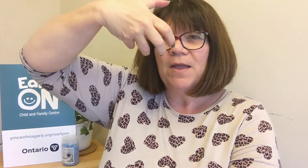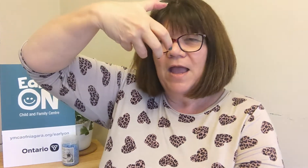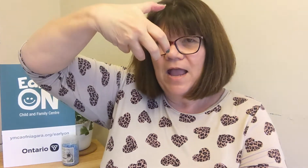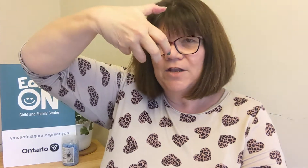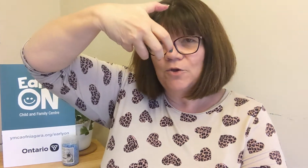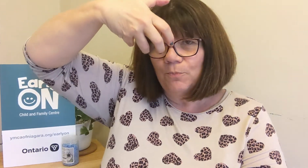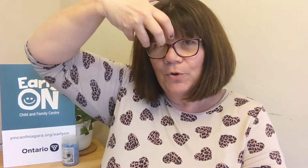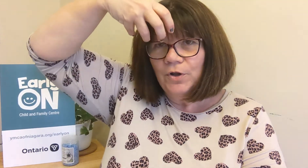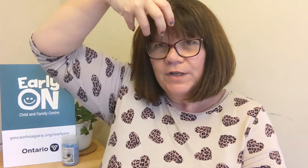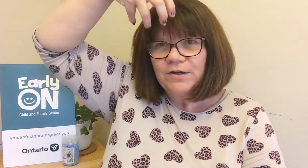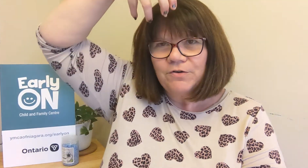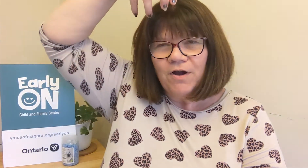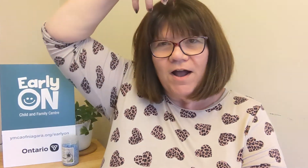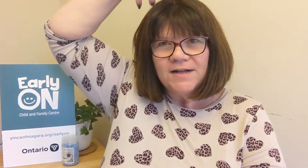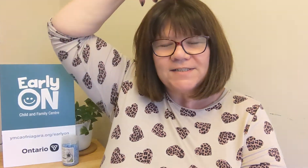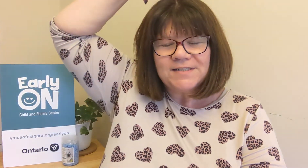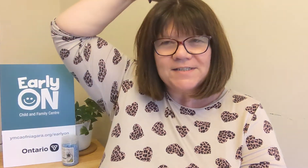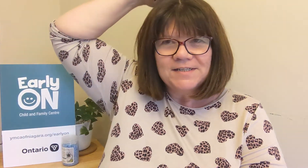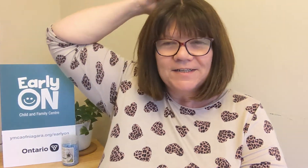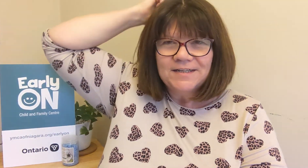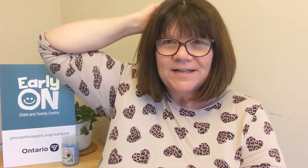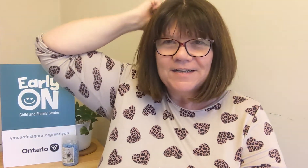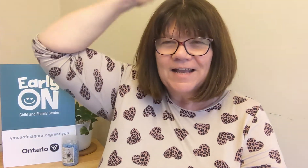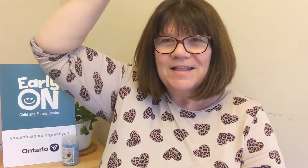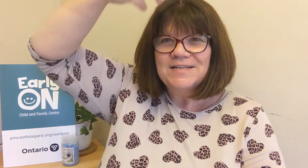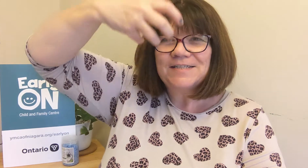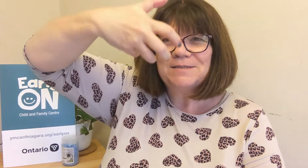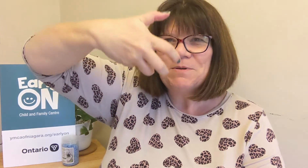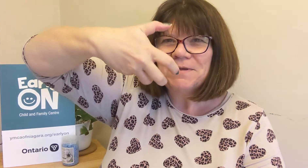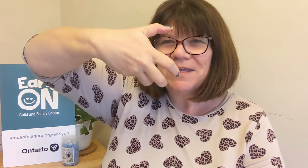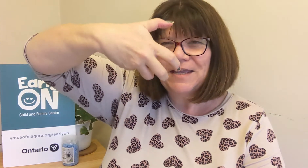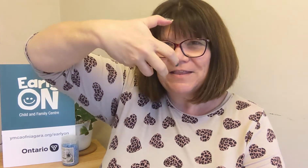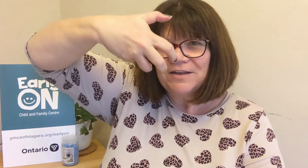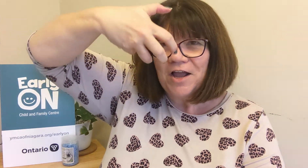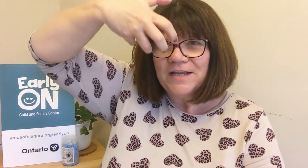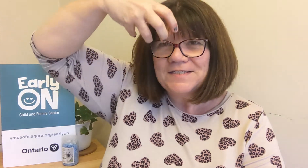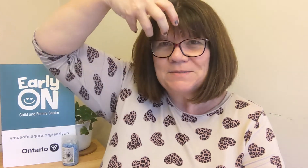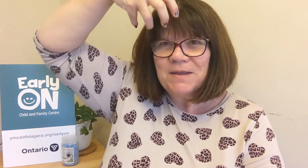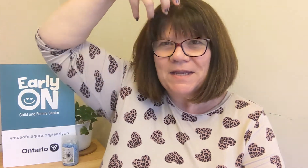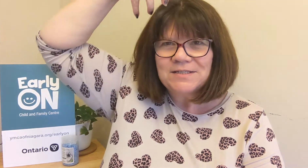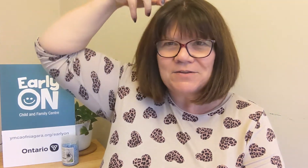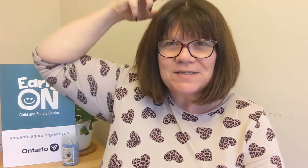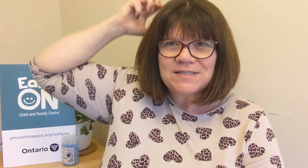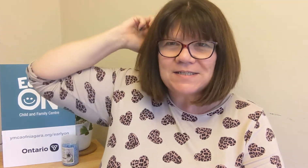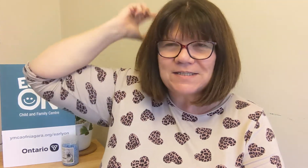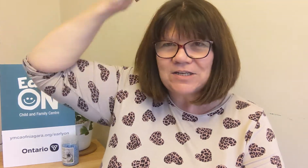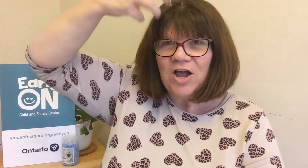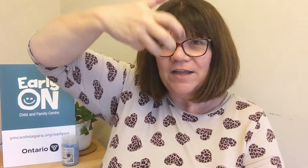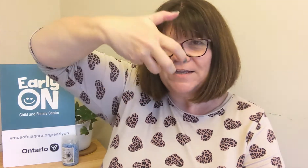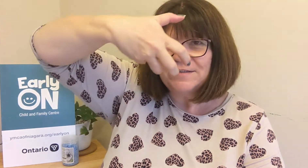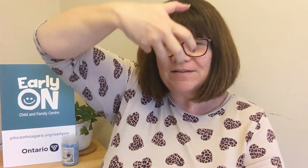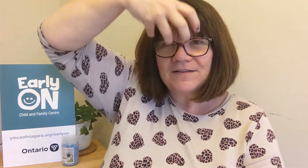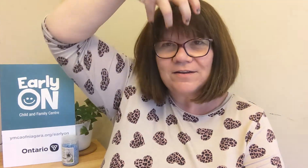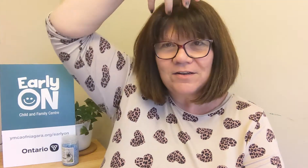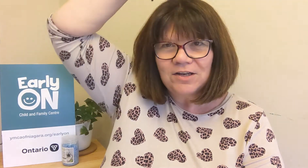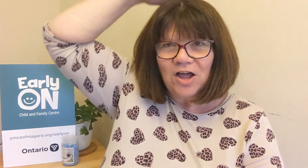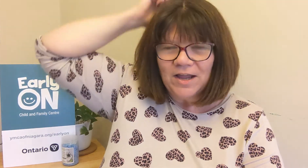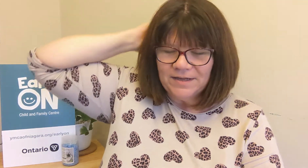and you pull it across and this is mimicking the lion's mane. So this is lion. Lion.